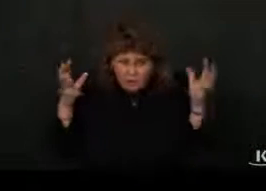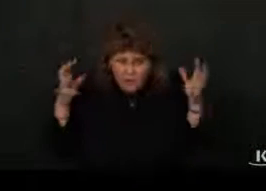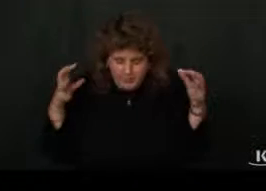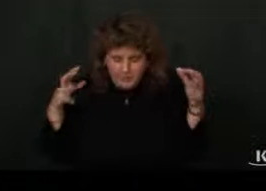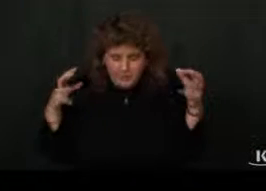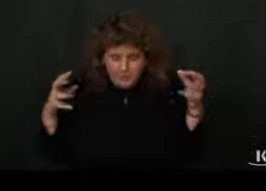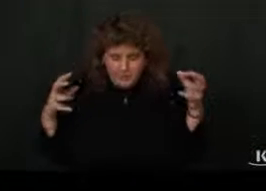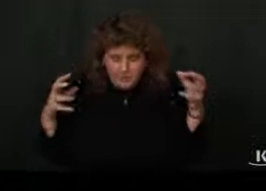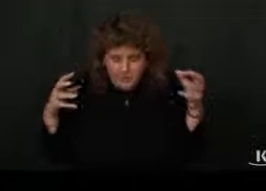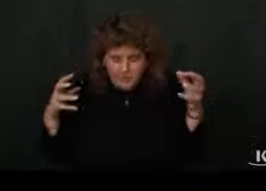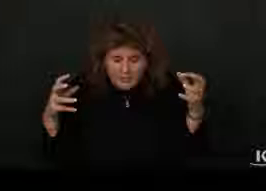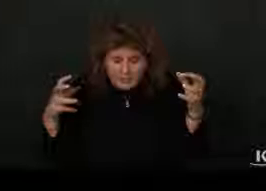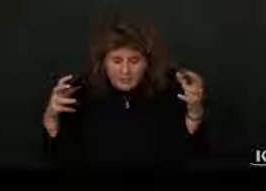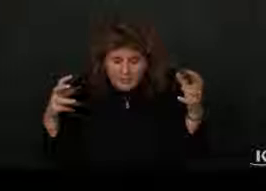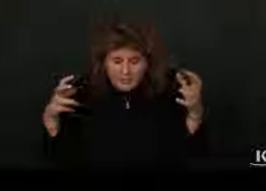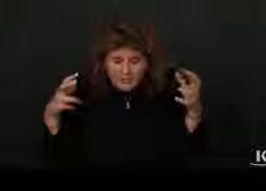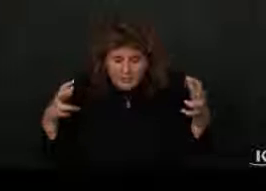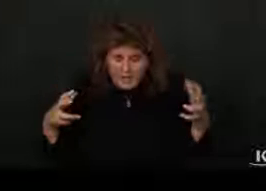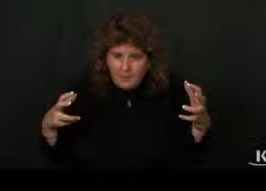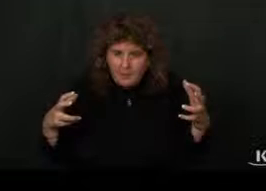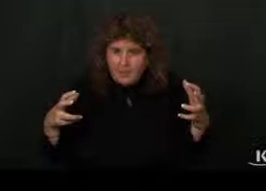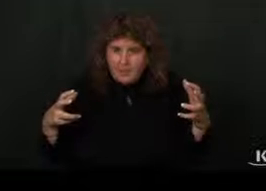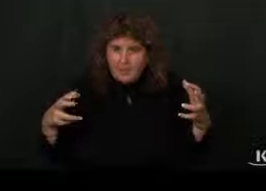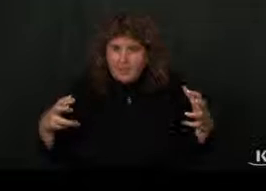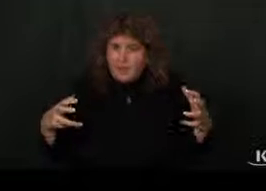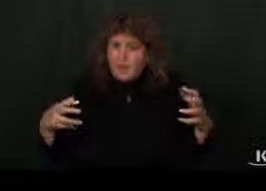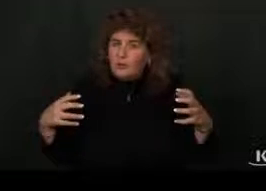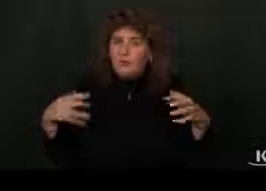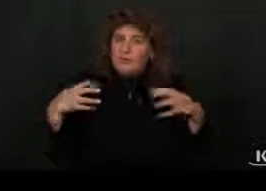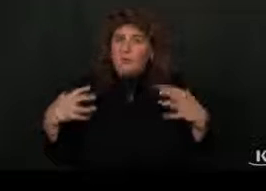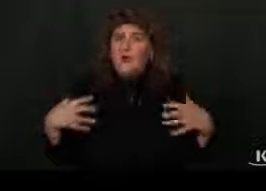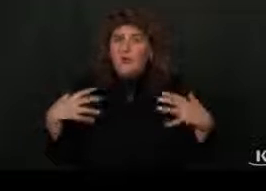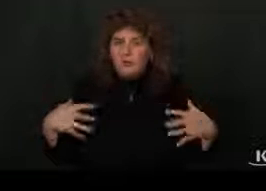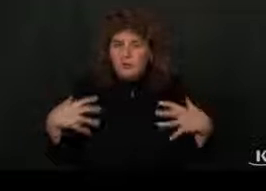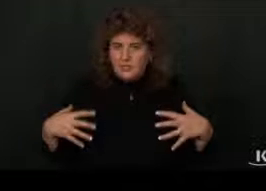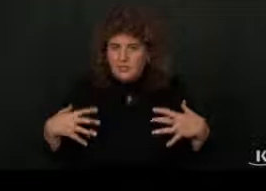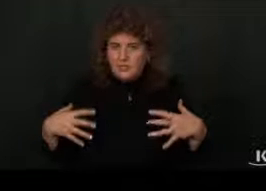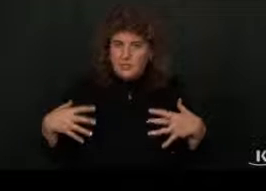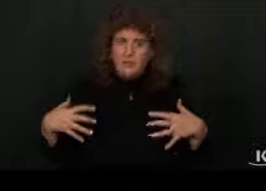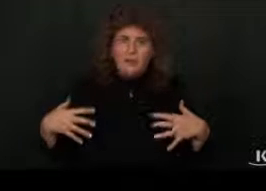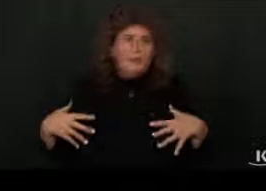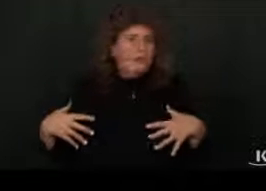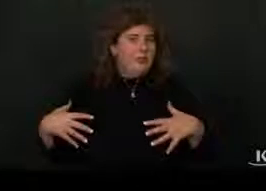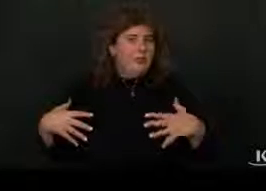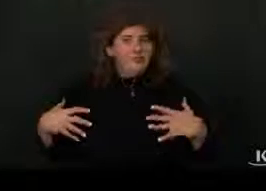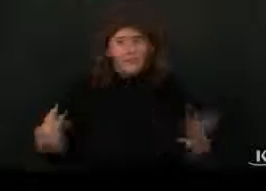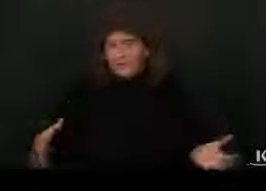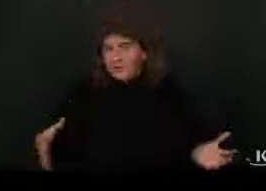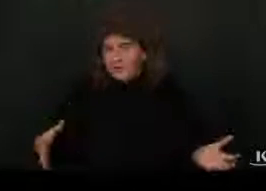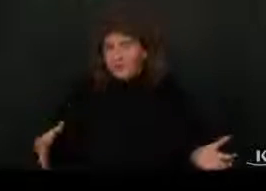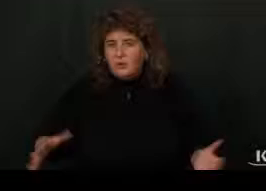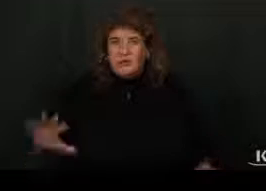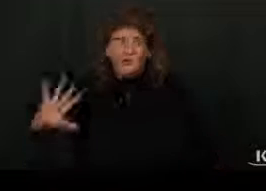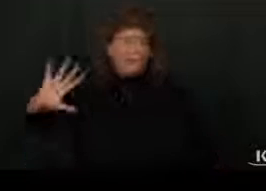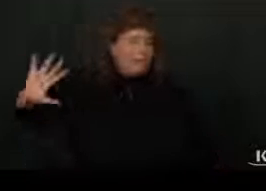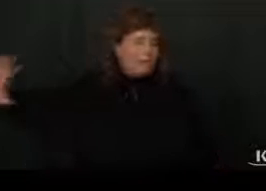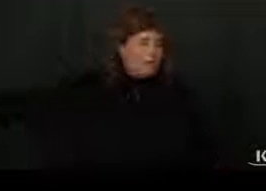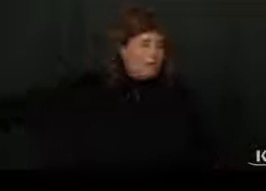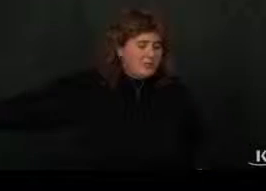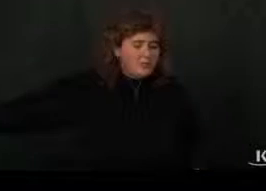of put yourself in a shell. And at that point, really almost nothing can kill you, nothing can bother you, stress doesn't